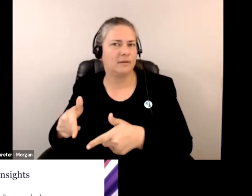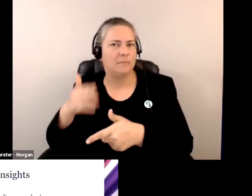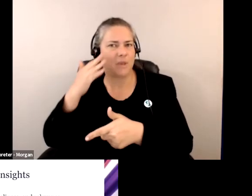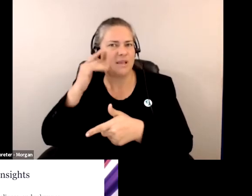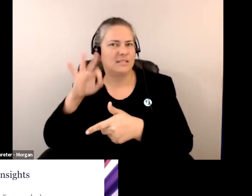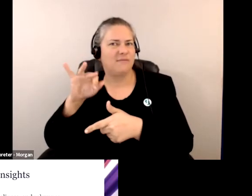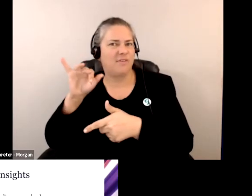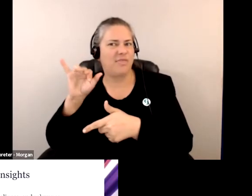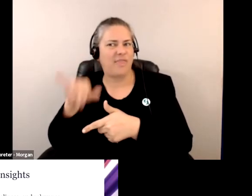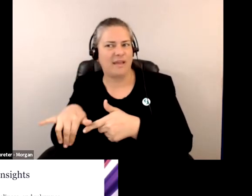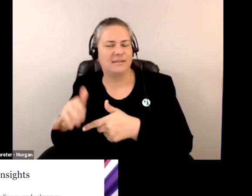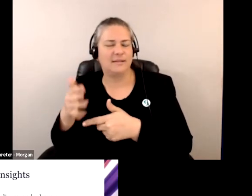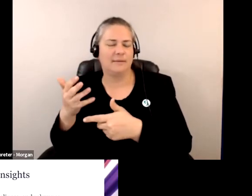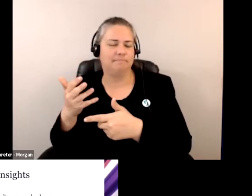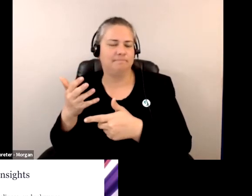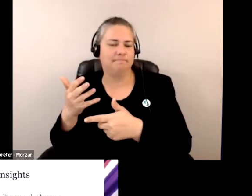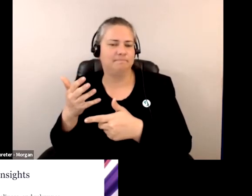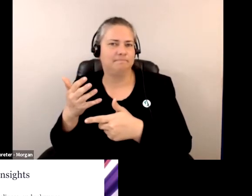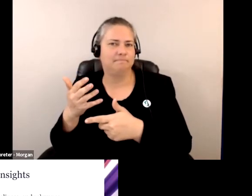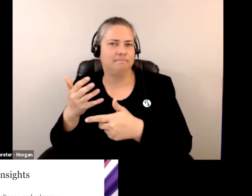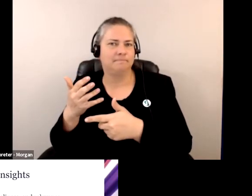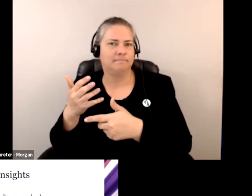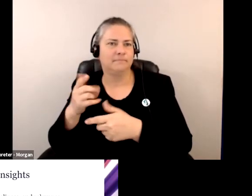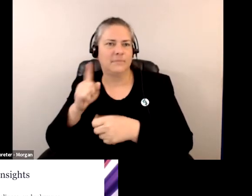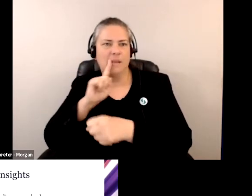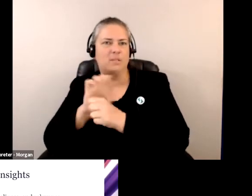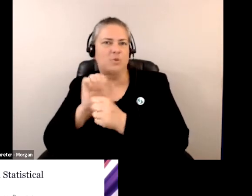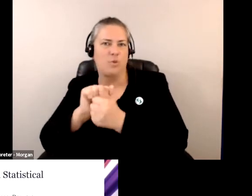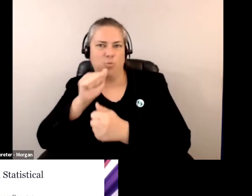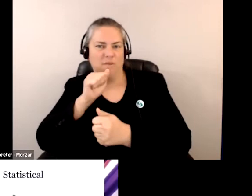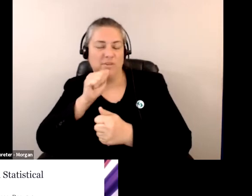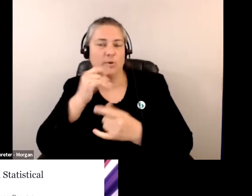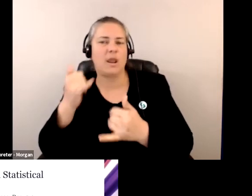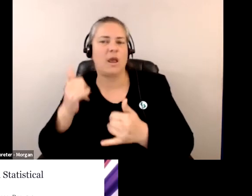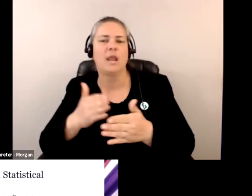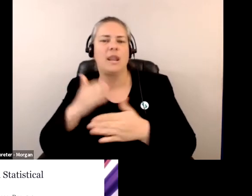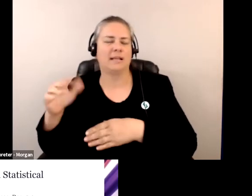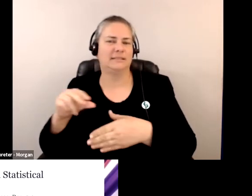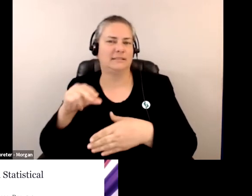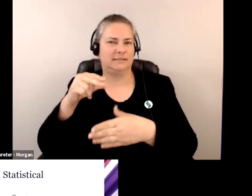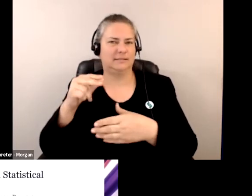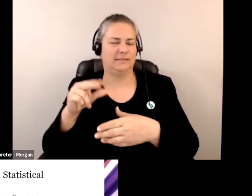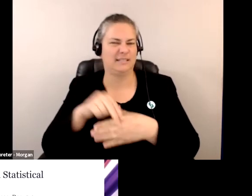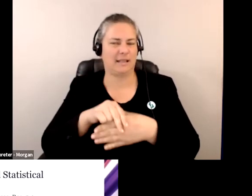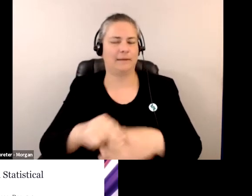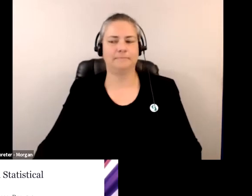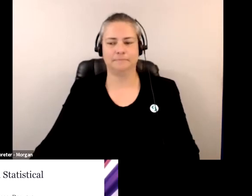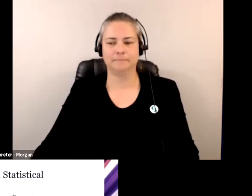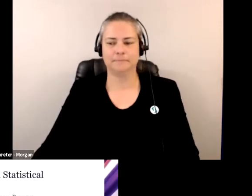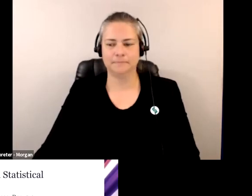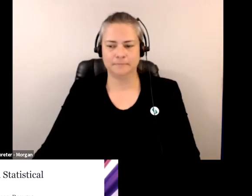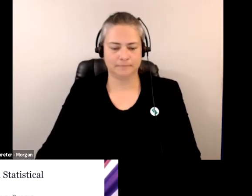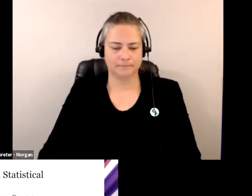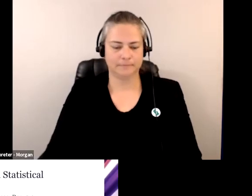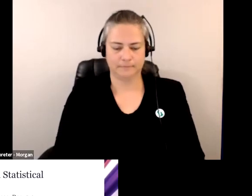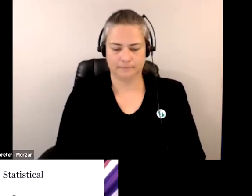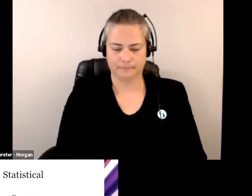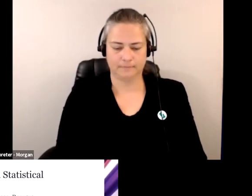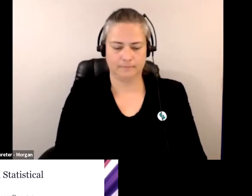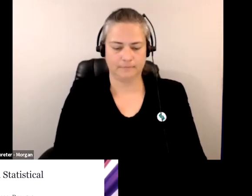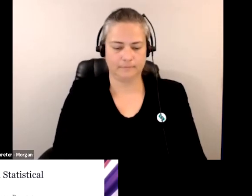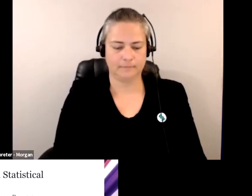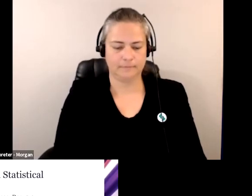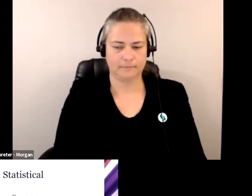commitments that were made about privacy. So now I guess the next slide. So we were working aware